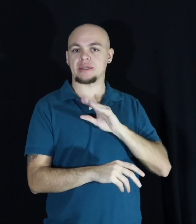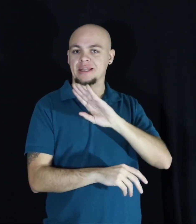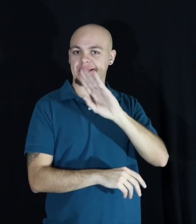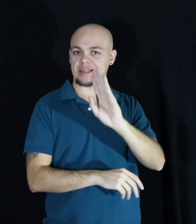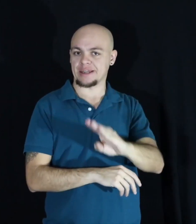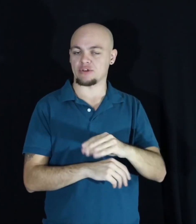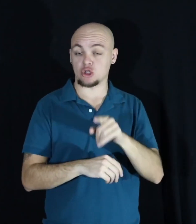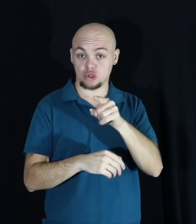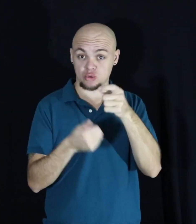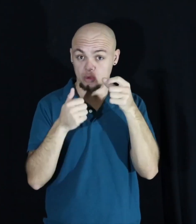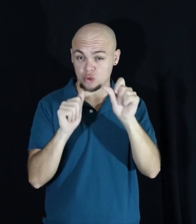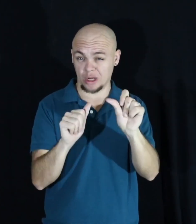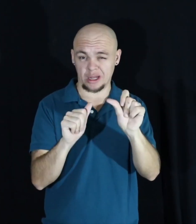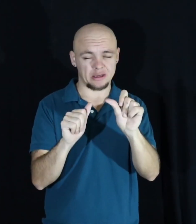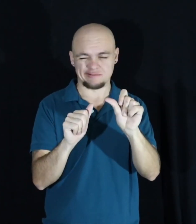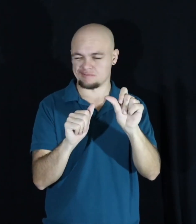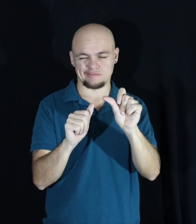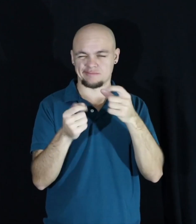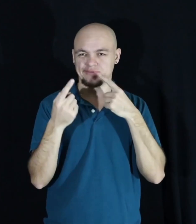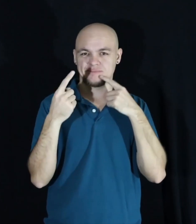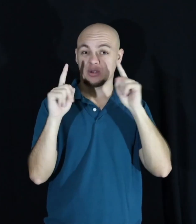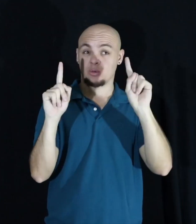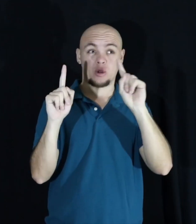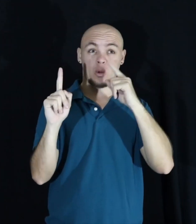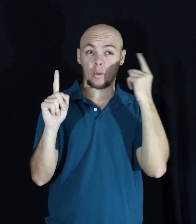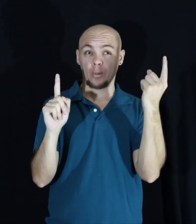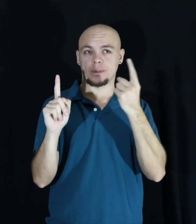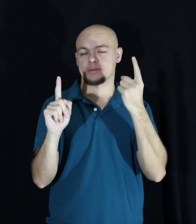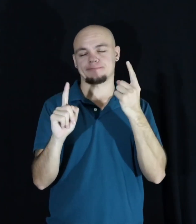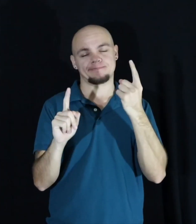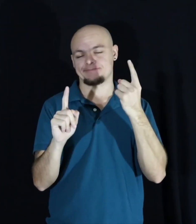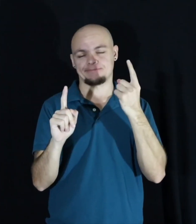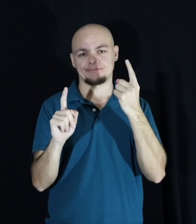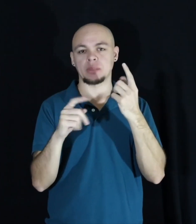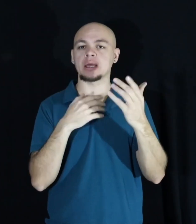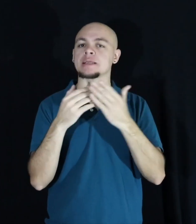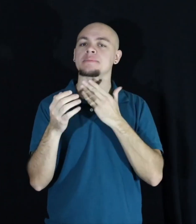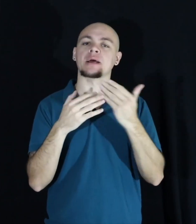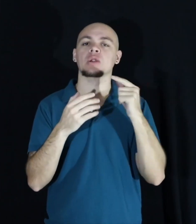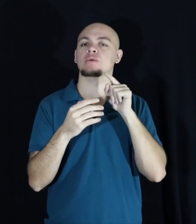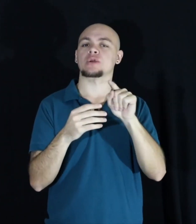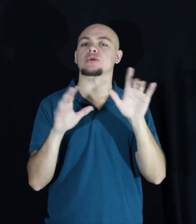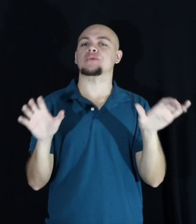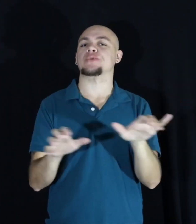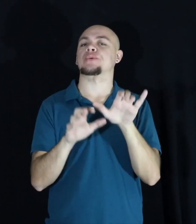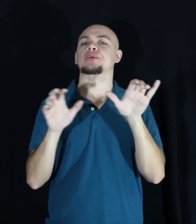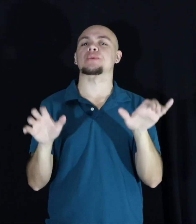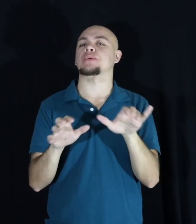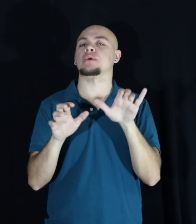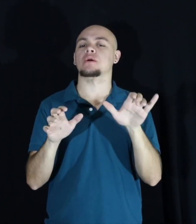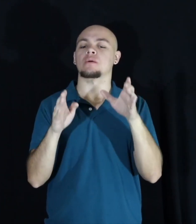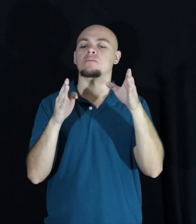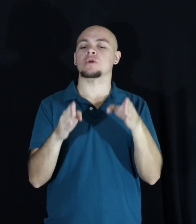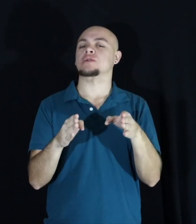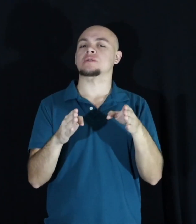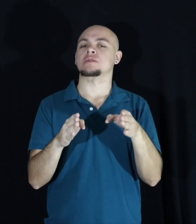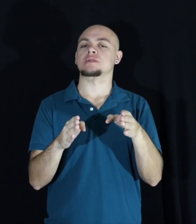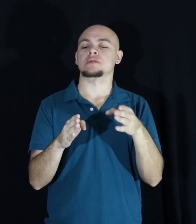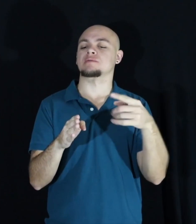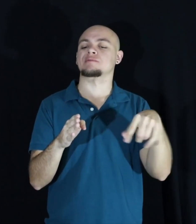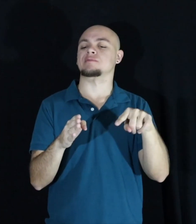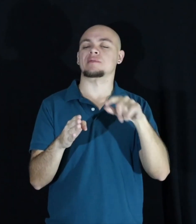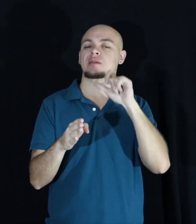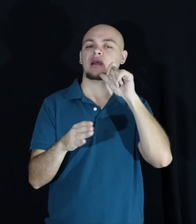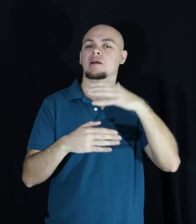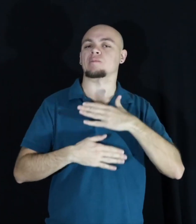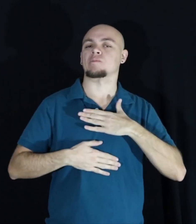can try, but it does not work for everyone. No matter what you do, there will always be someone who does not appreciate it.